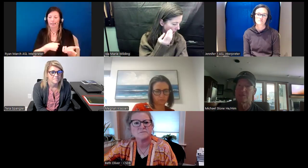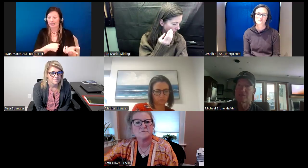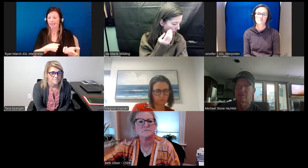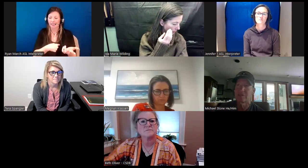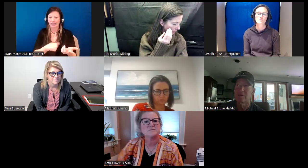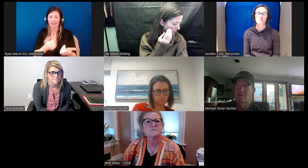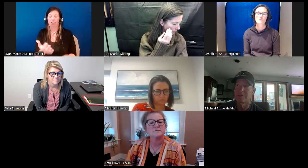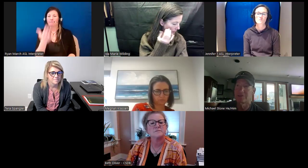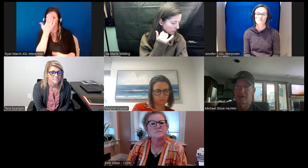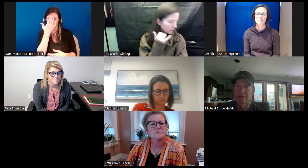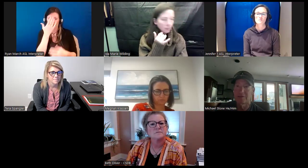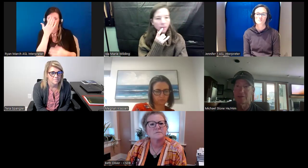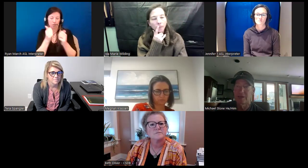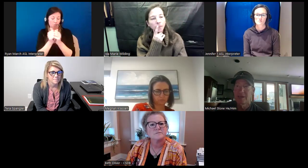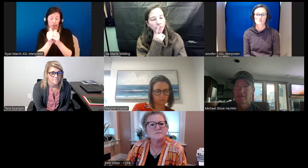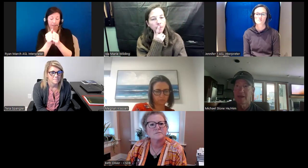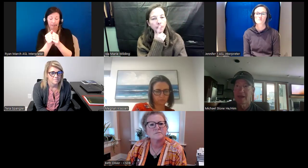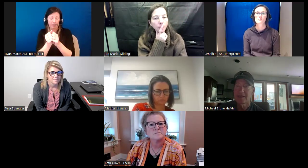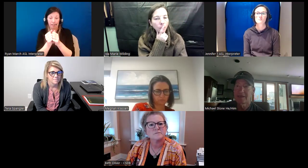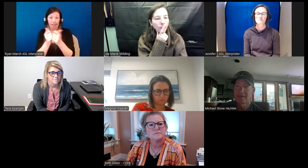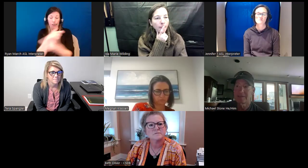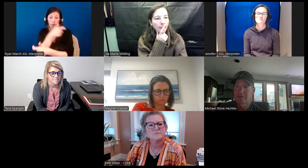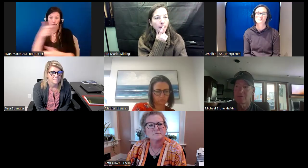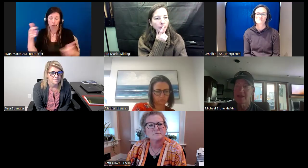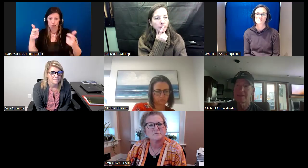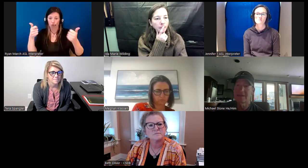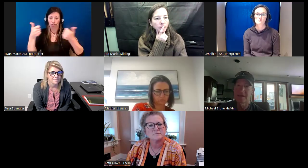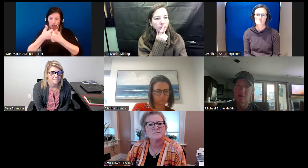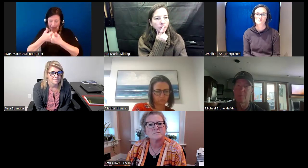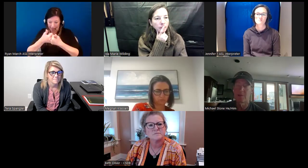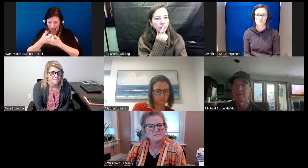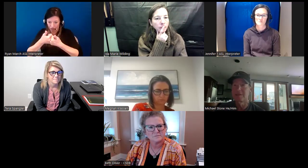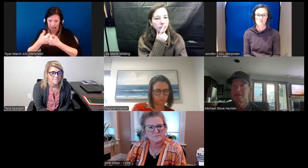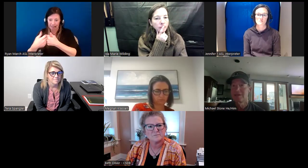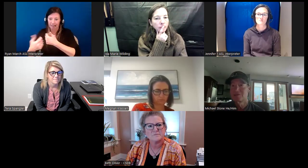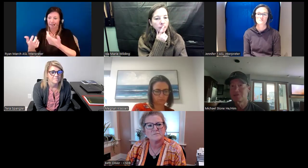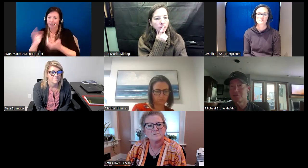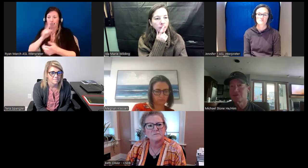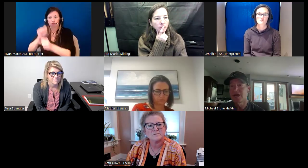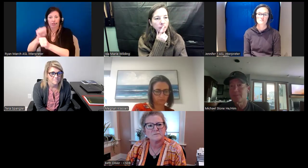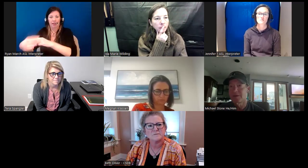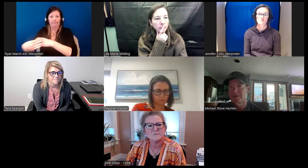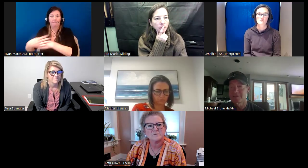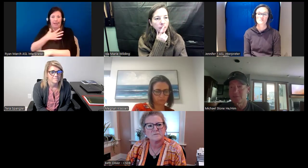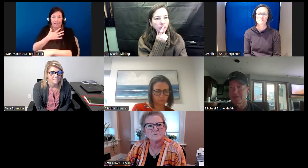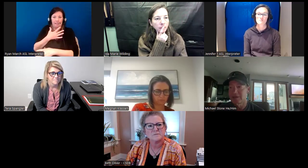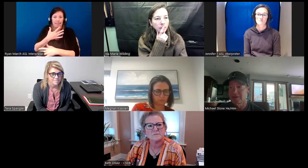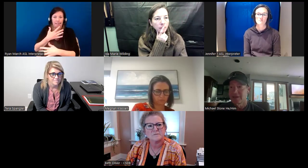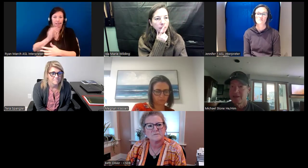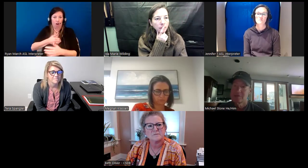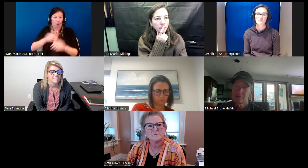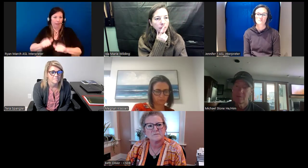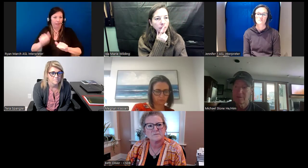faced with such enormous challenge that is affecting our ability to do the job that needs to be